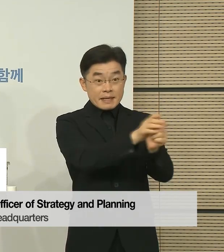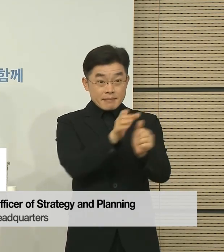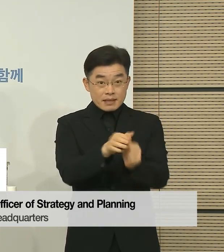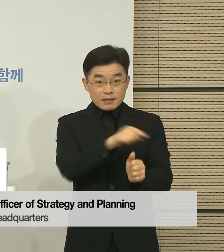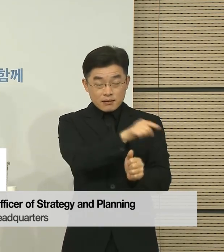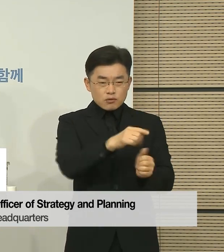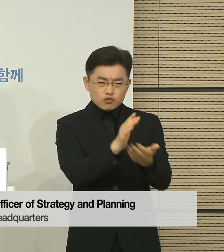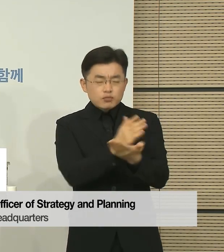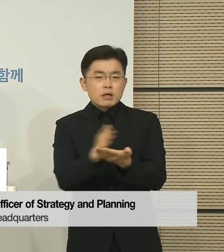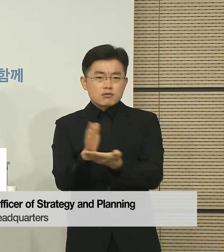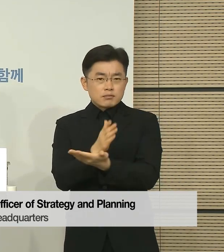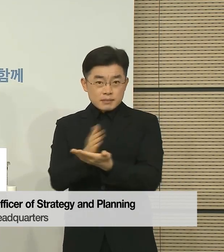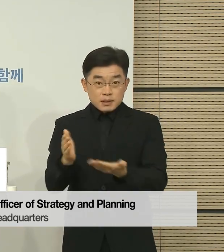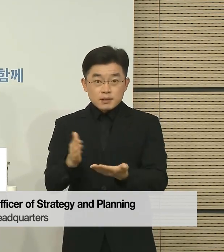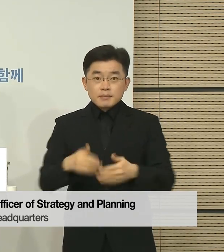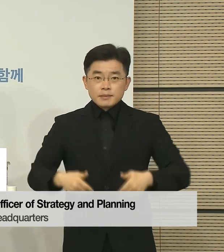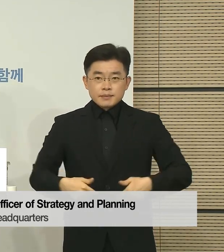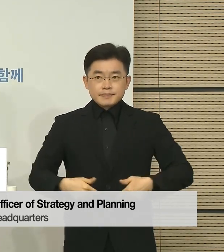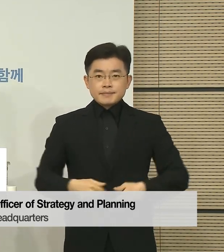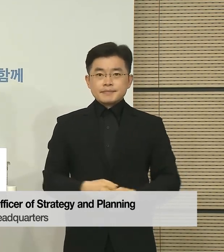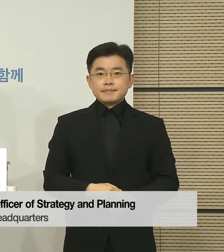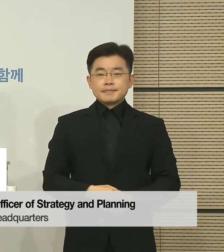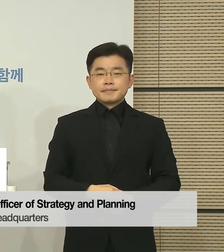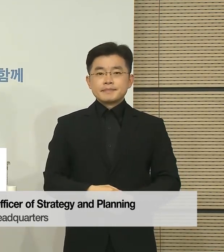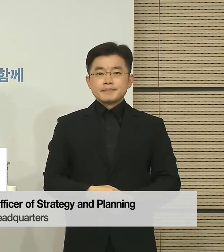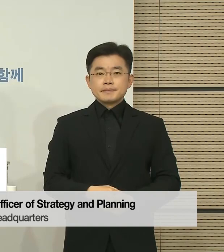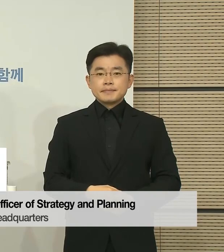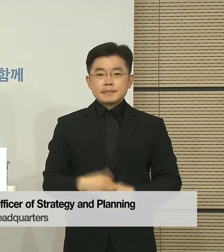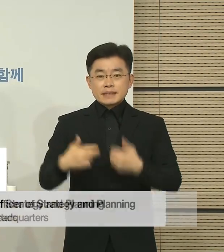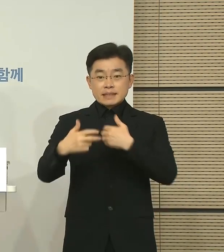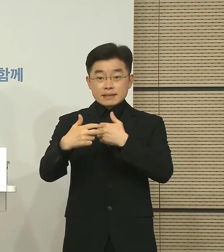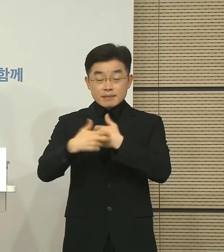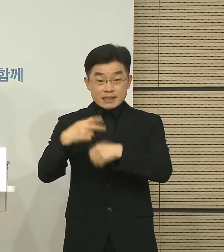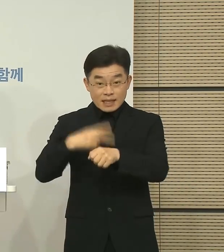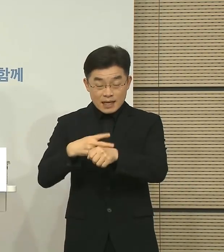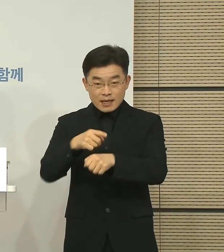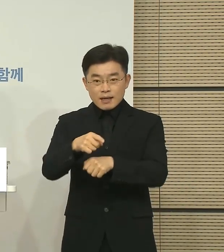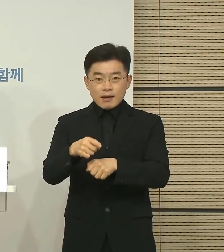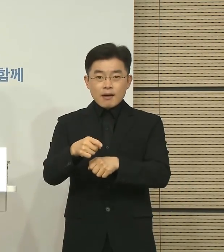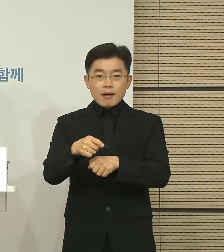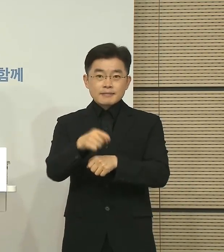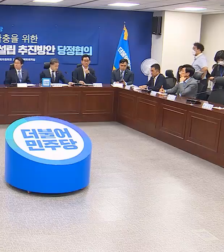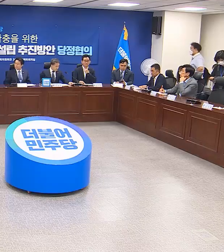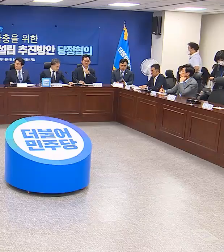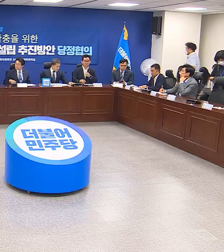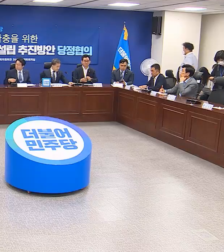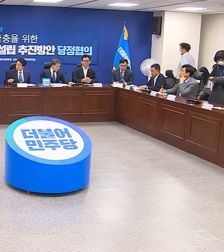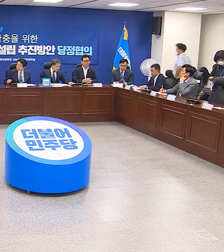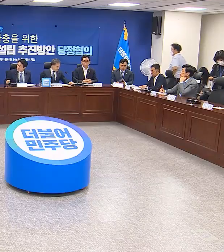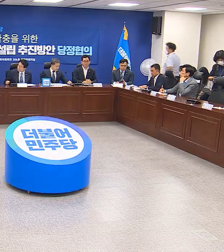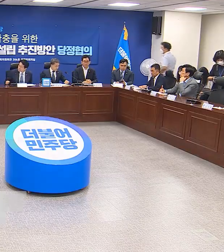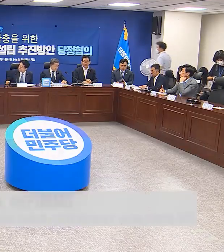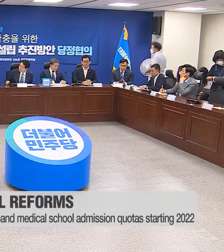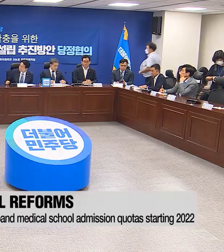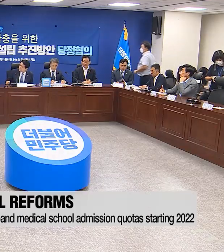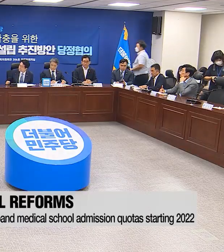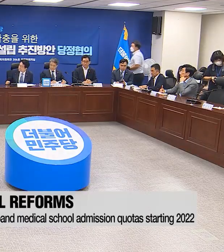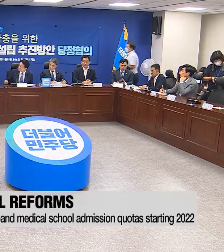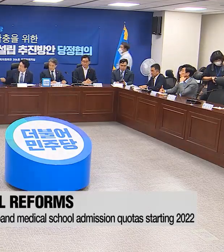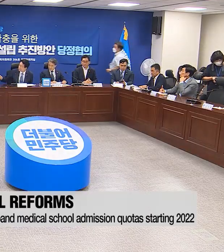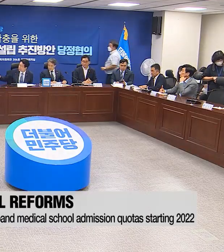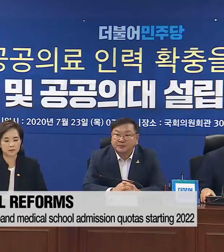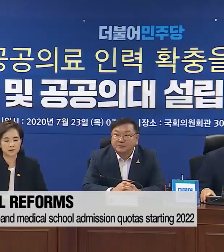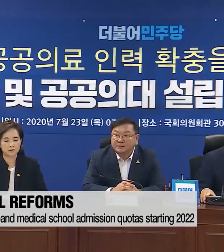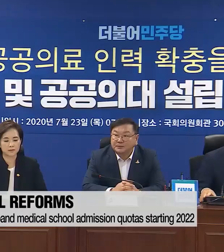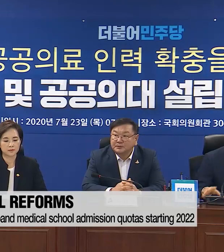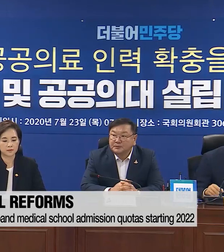recruiting additional doctors and sending patients with light symptoms to medium and small-sized hospitals." Back in July, the Korean